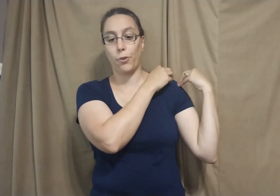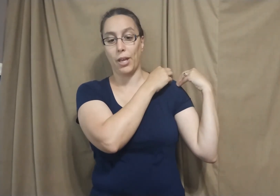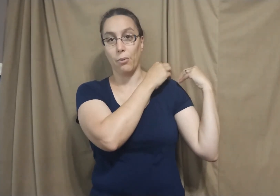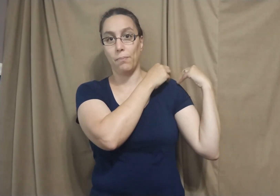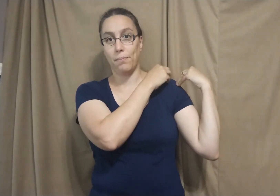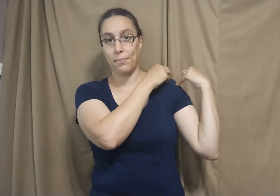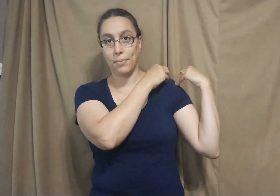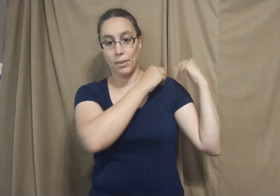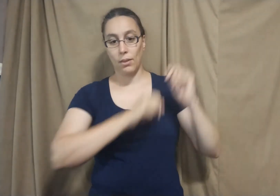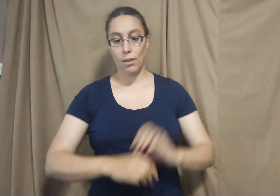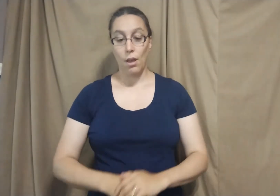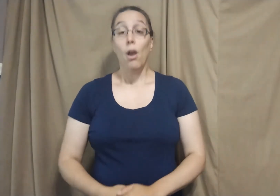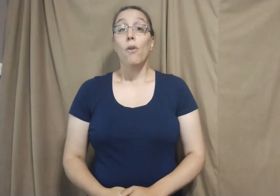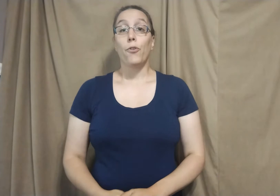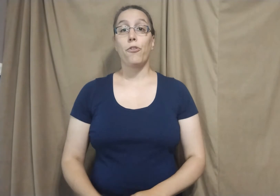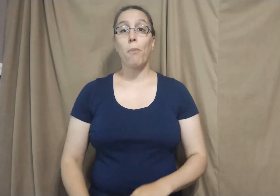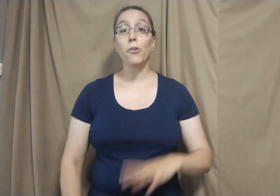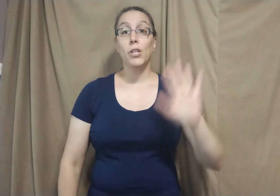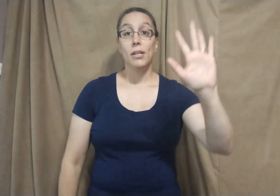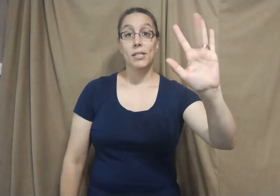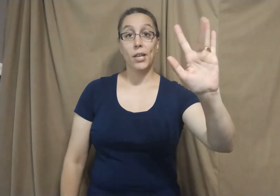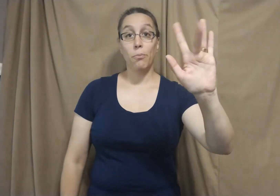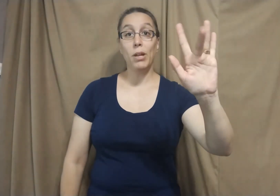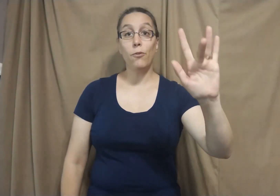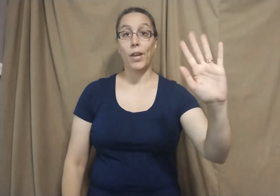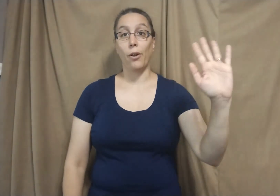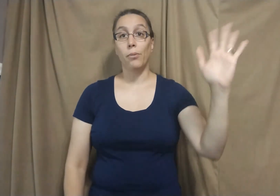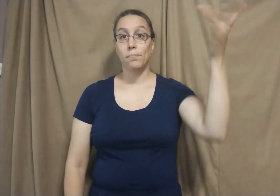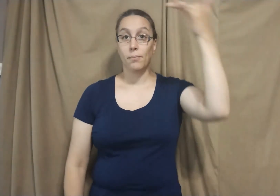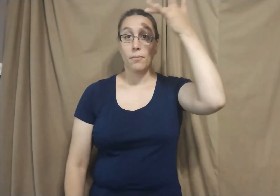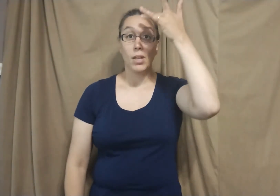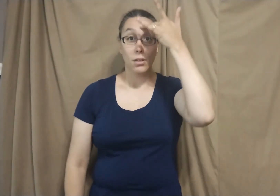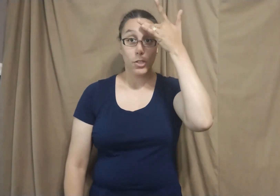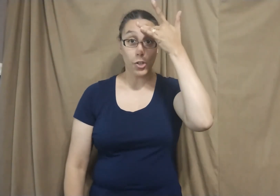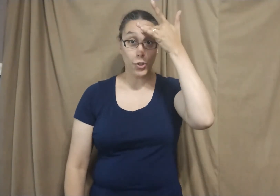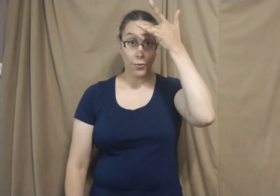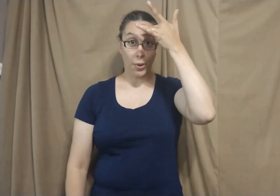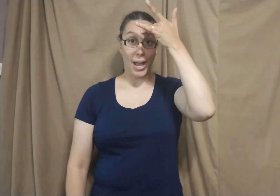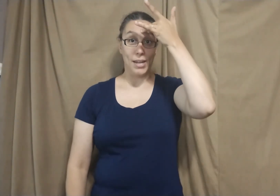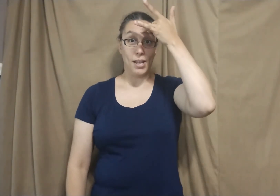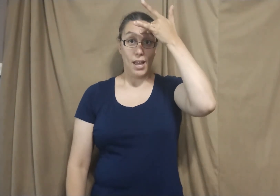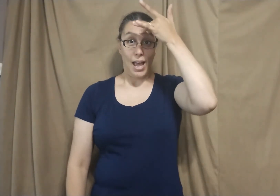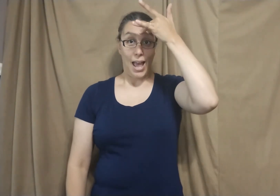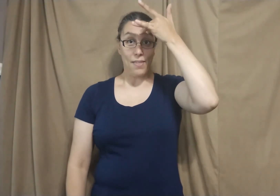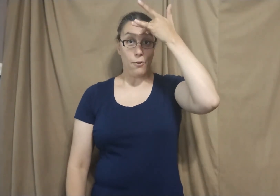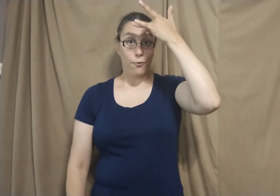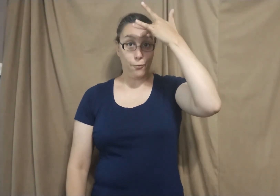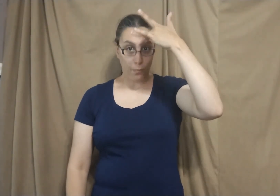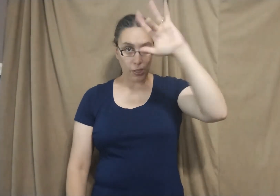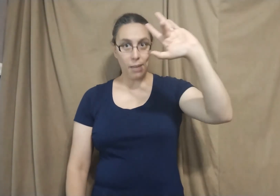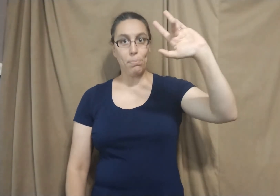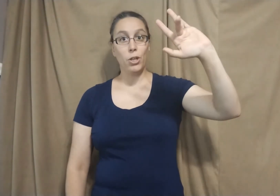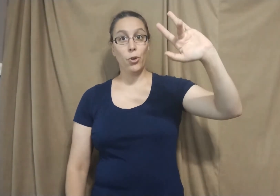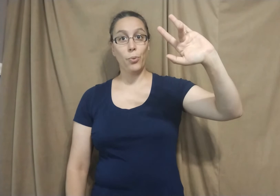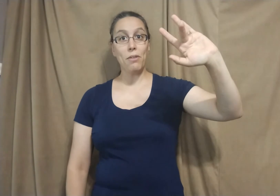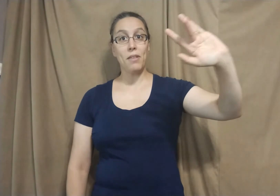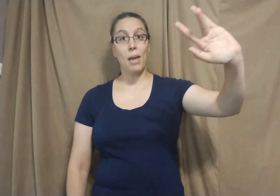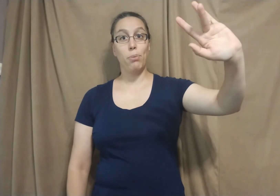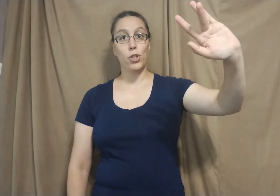you. For smart, take your middle finger, touch your forehead, and then flip your wrist and push